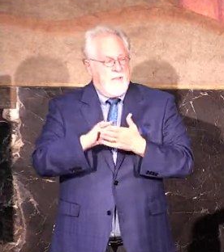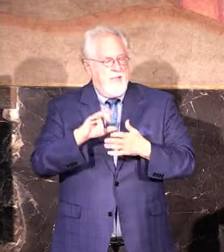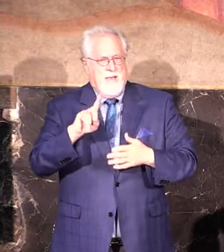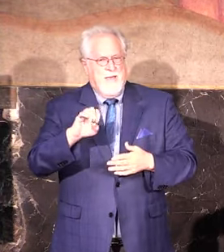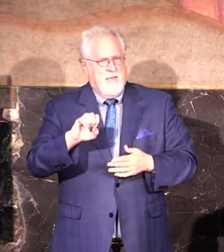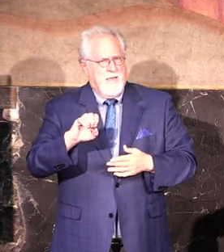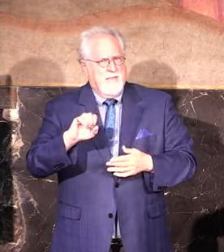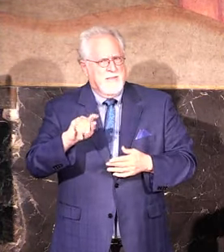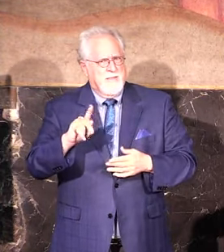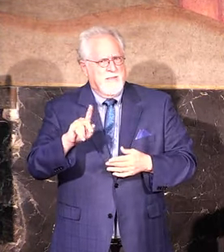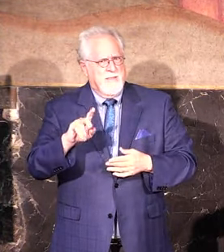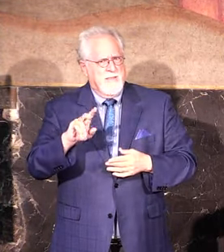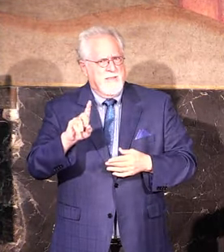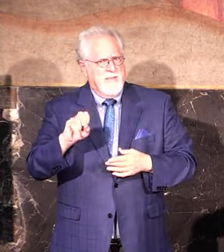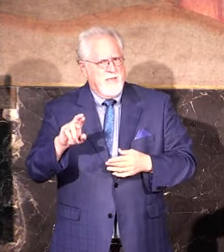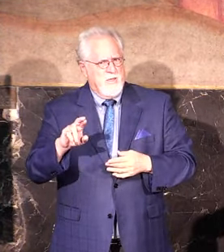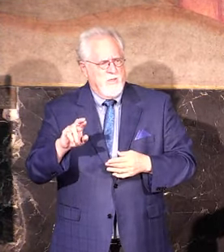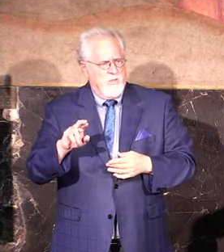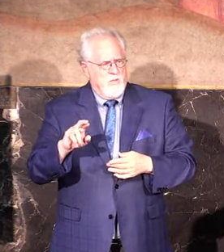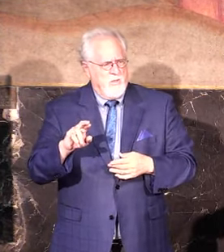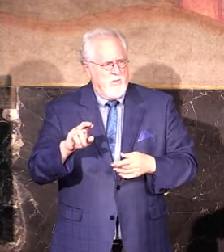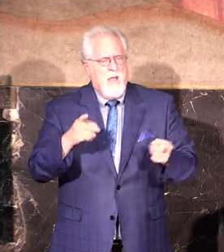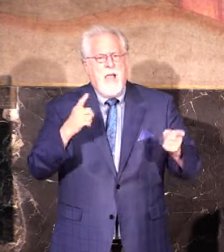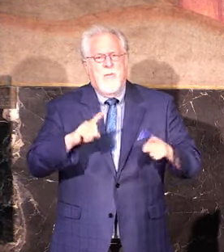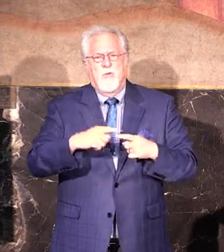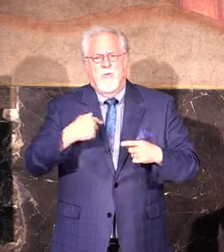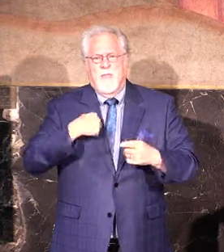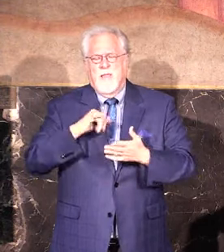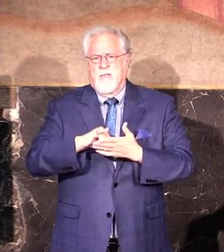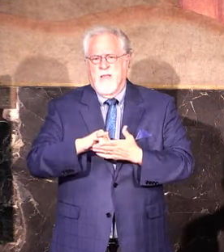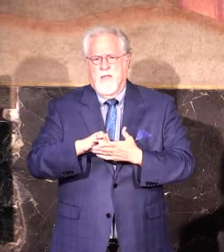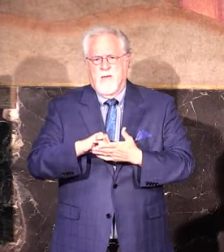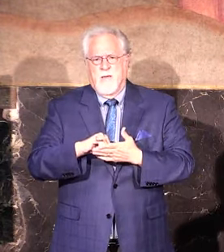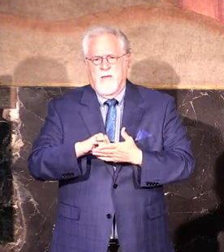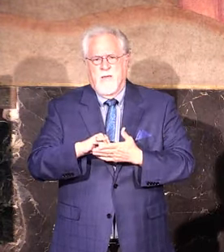today. It happened to be that on the day that